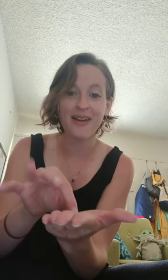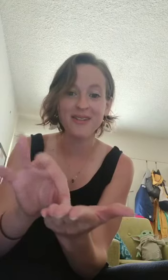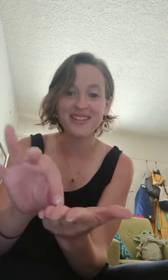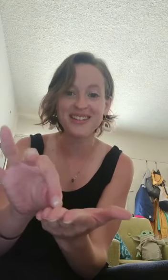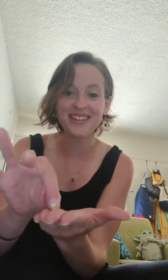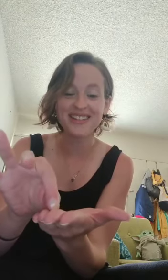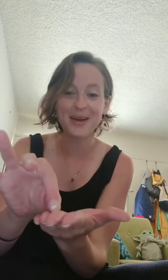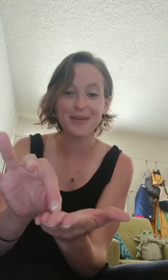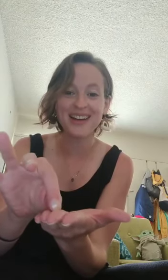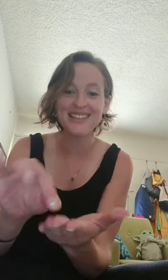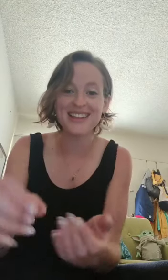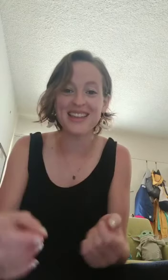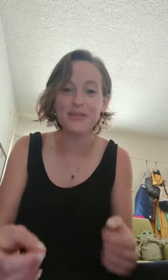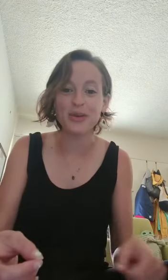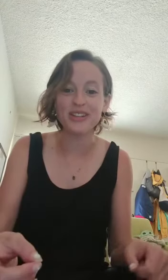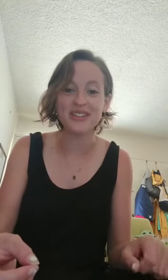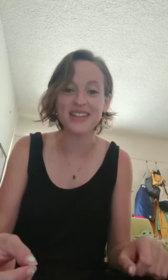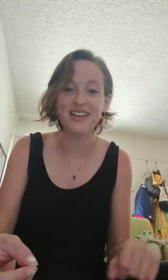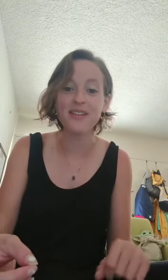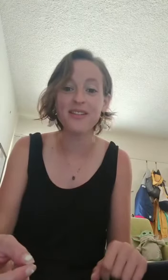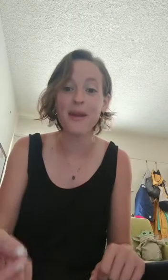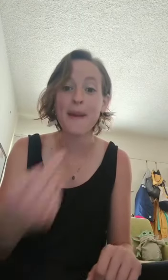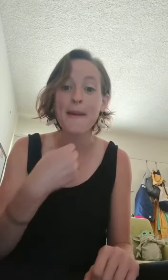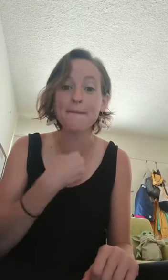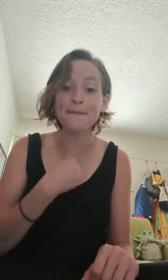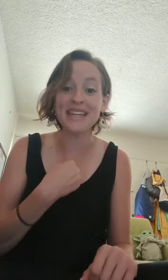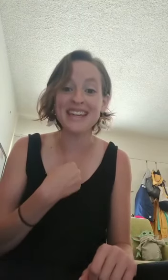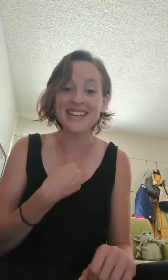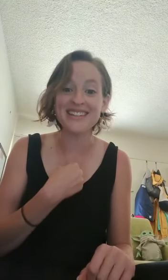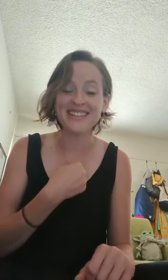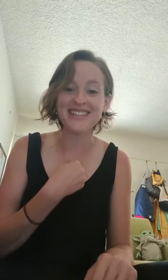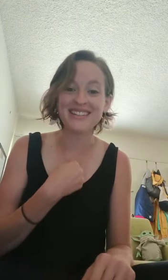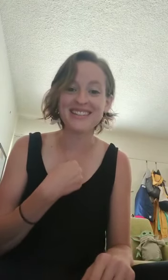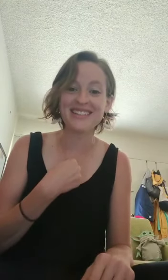Count. Good job, guys. And then point to yourself. Me.